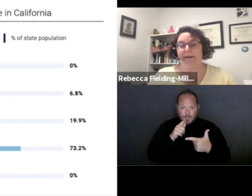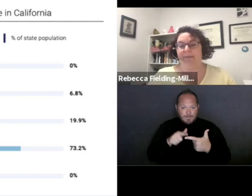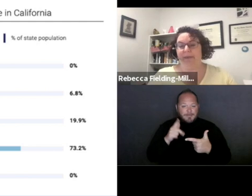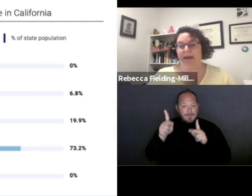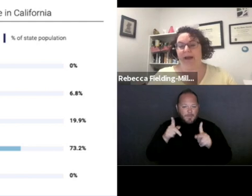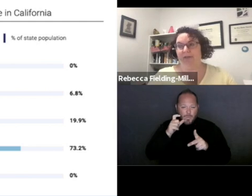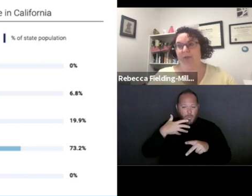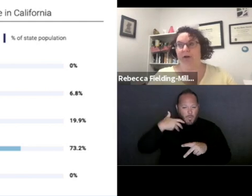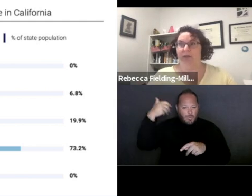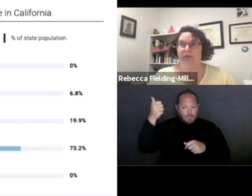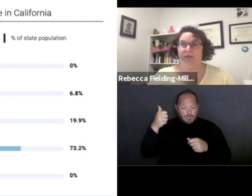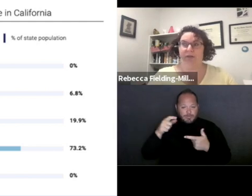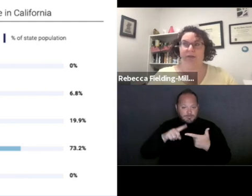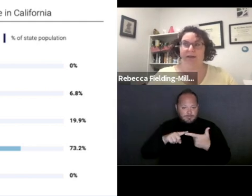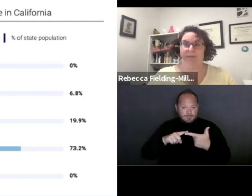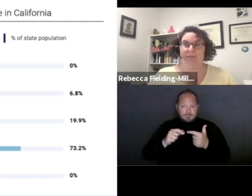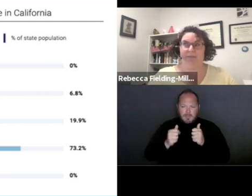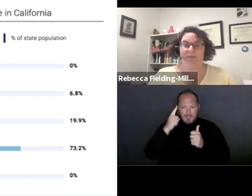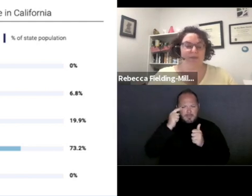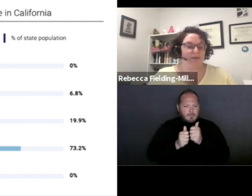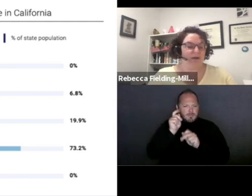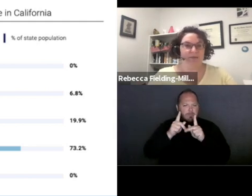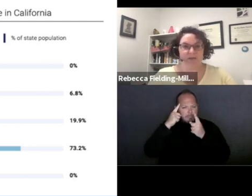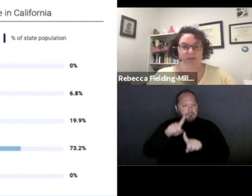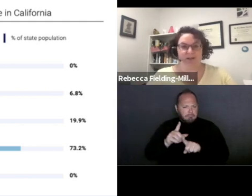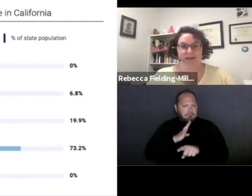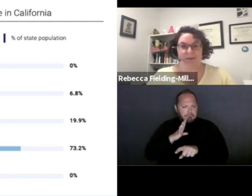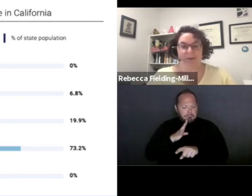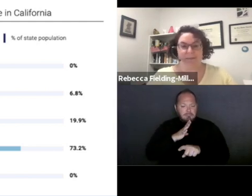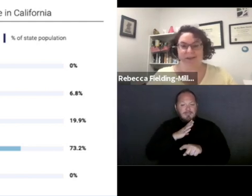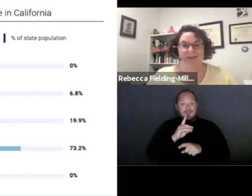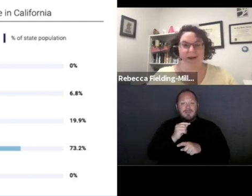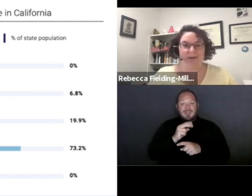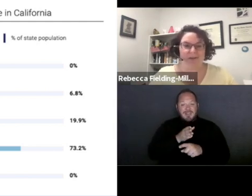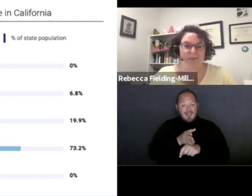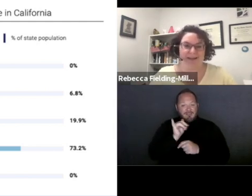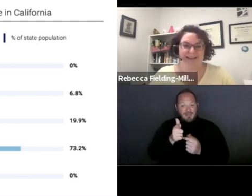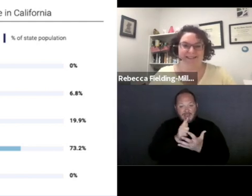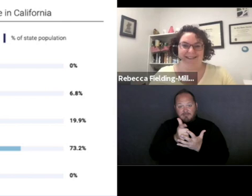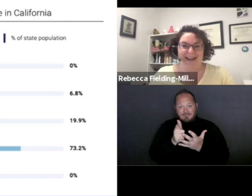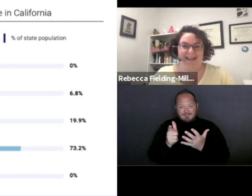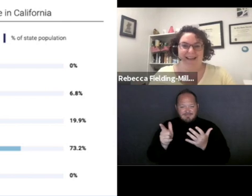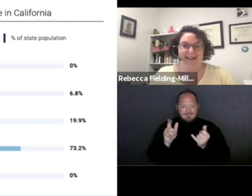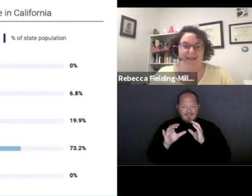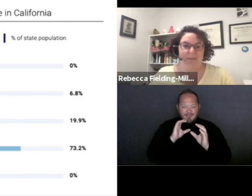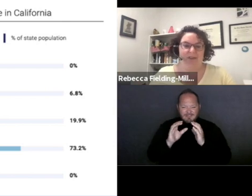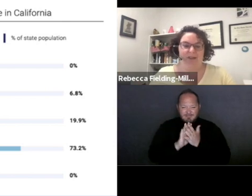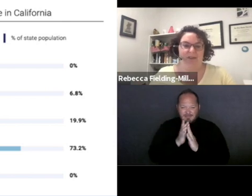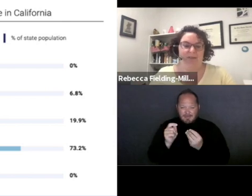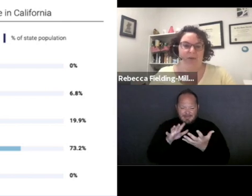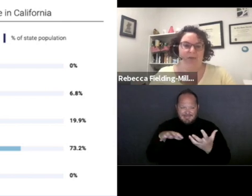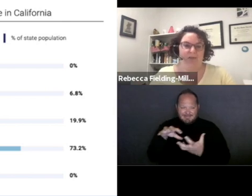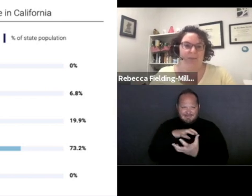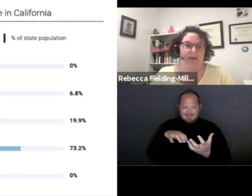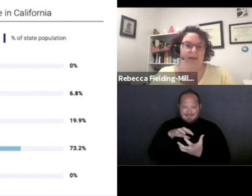that. And afterwards, the conversation got a little bit muddled about who should be next in line. And I think in